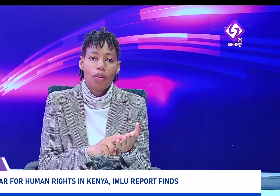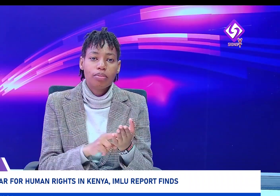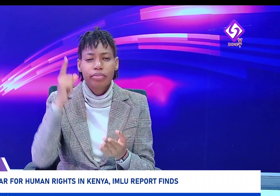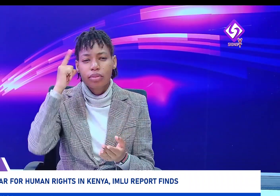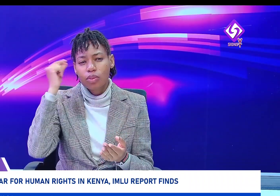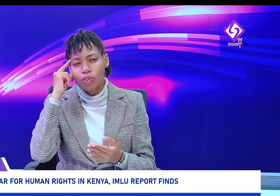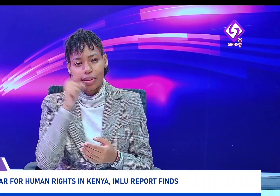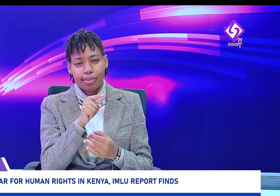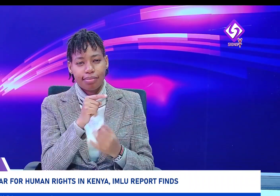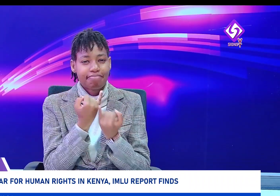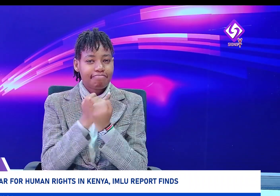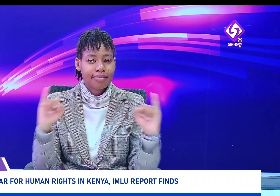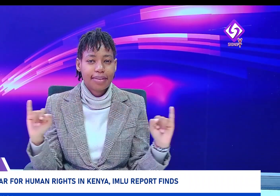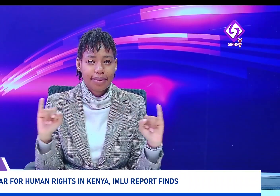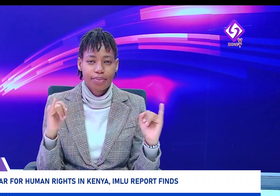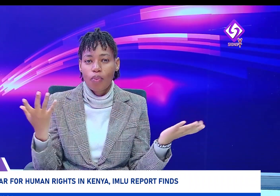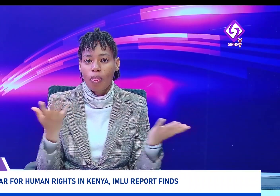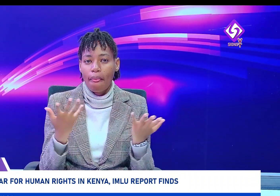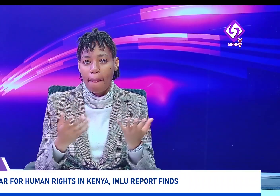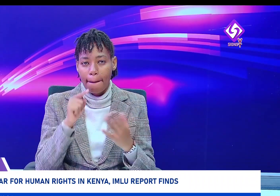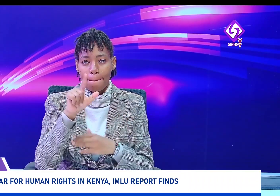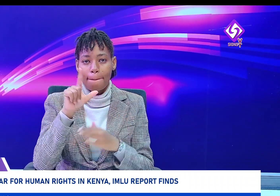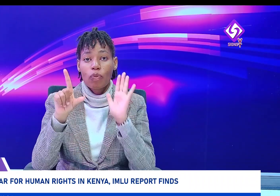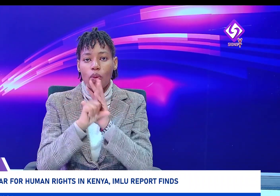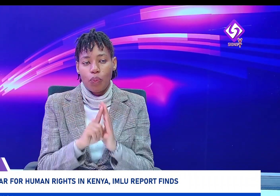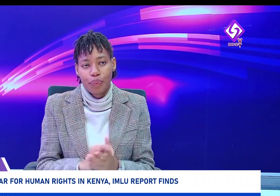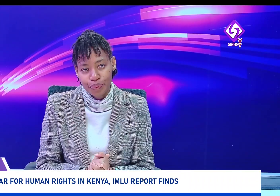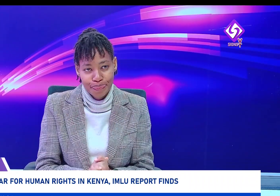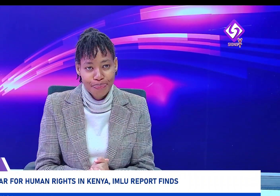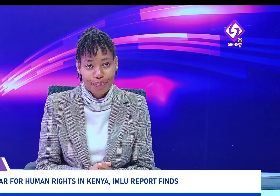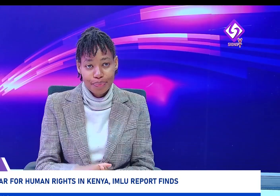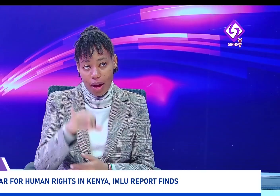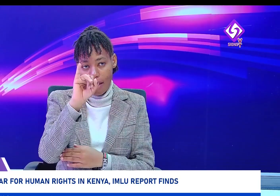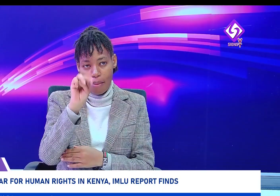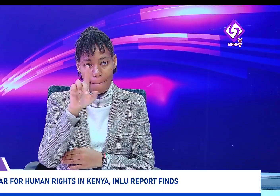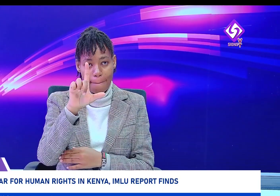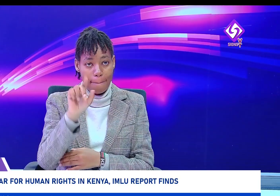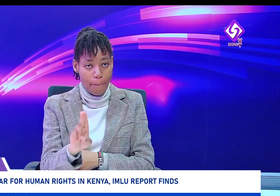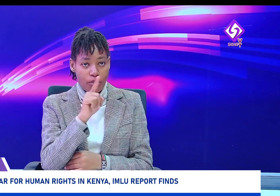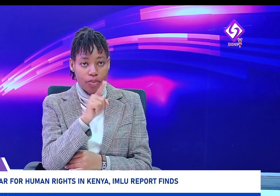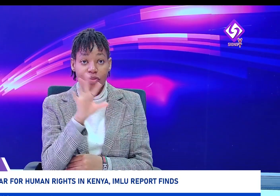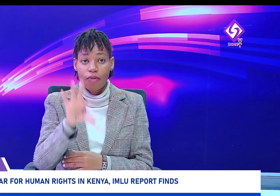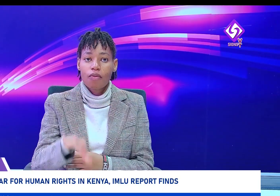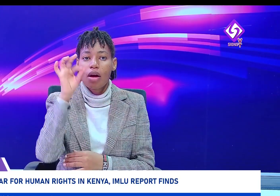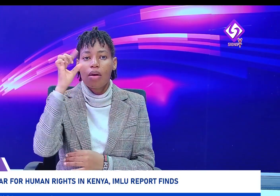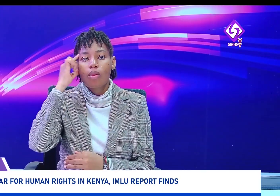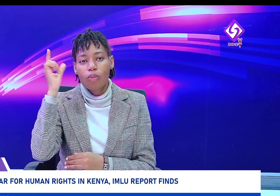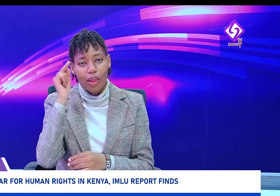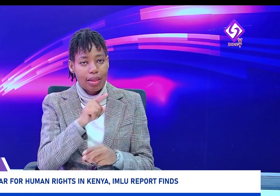report released by the Independent Medical Legal Unit, IMLU. IMLU's findings,